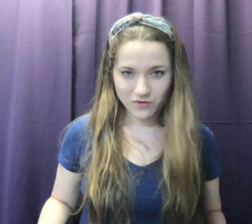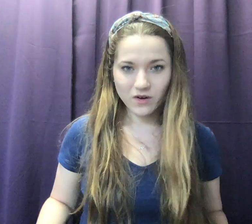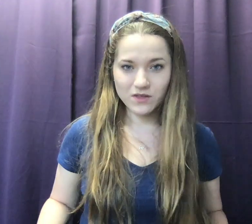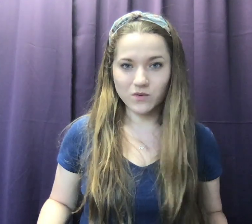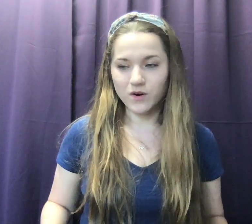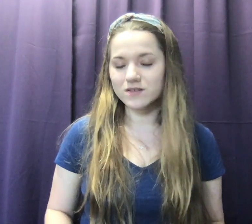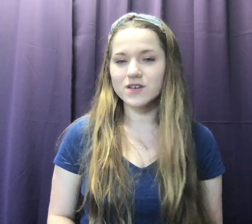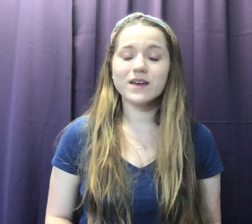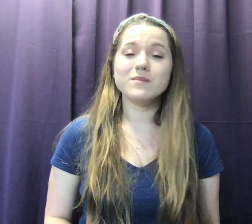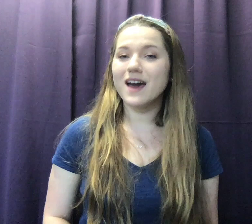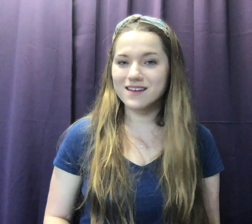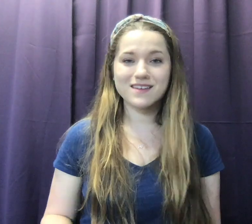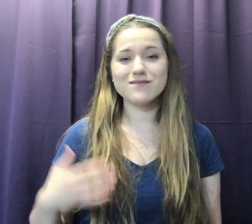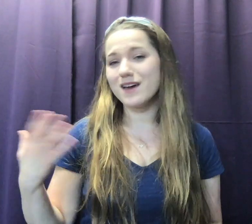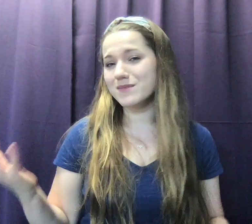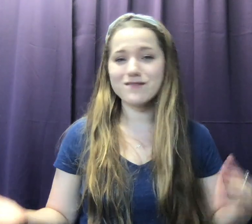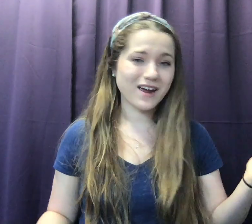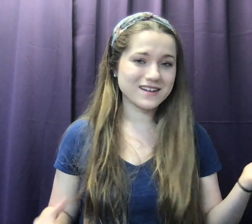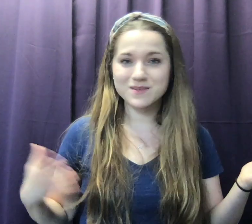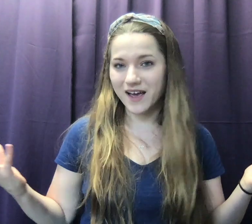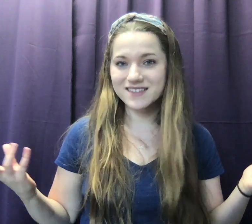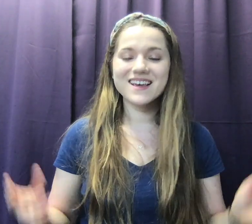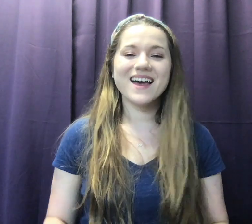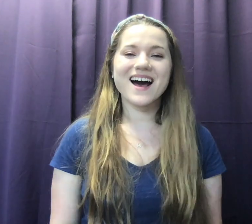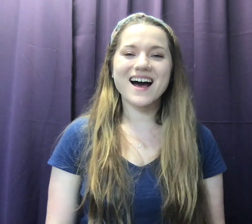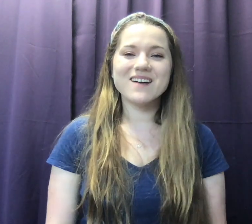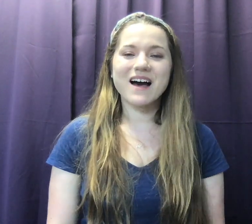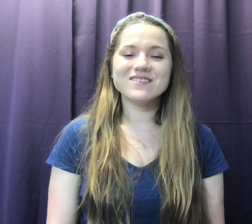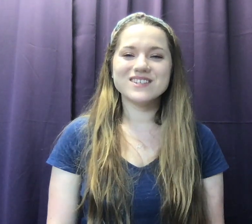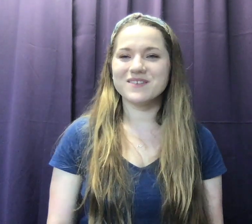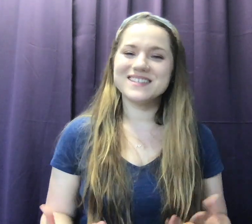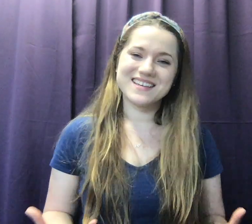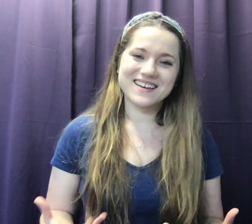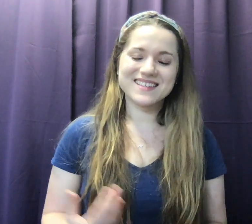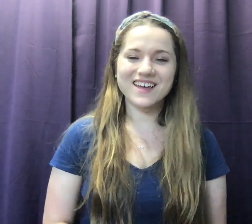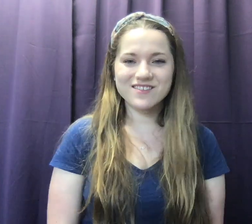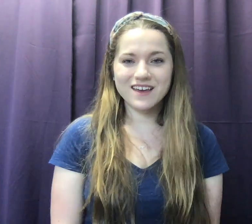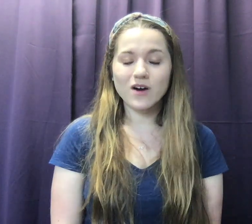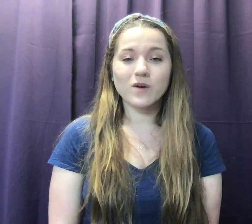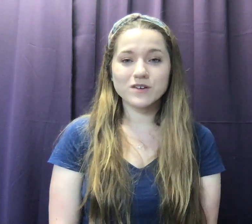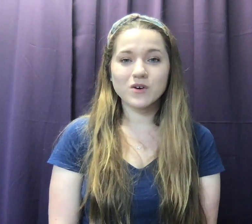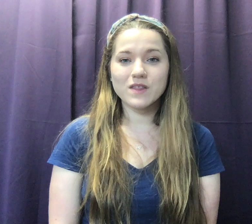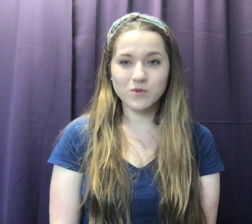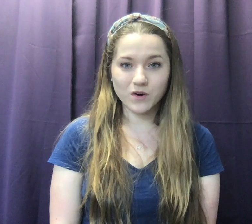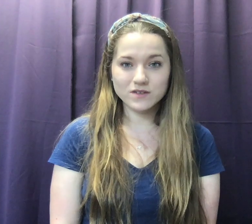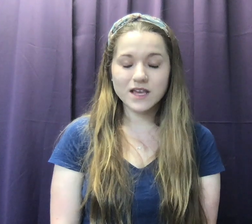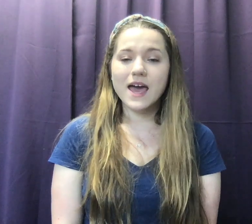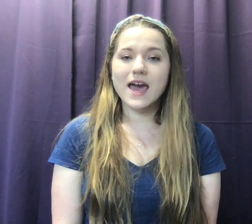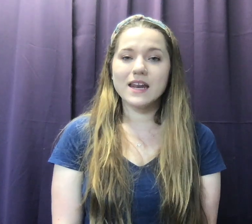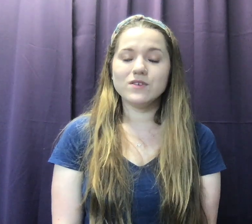in the world. So it can be anything, family, friends, pets. I would just want to see things that you think are wonderful in the world. And if you can